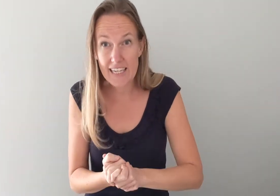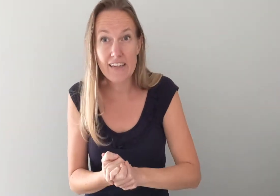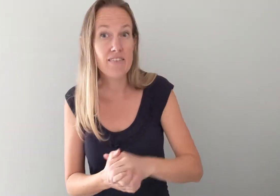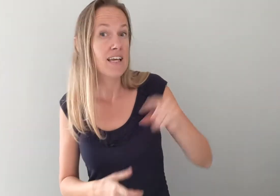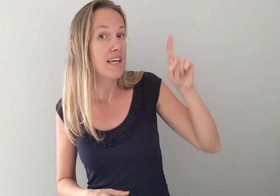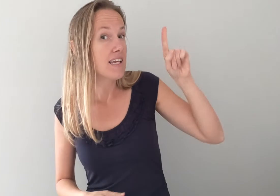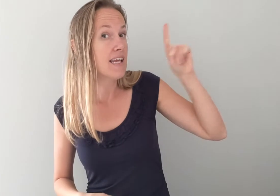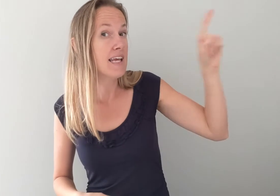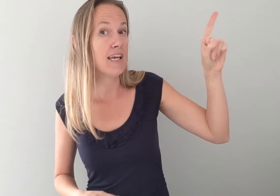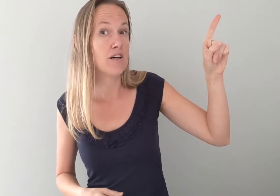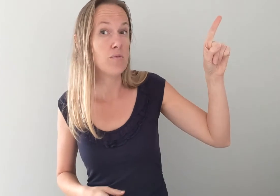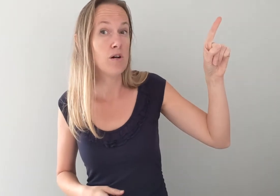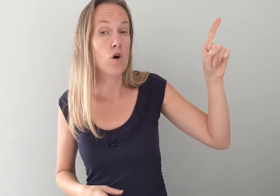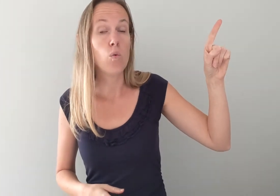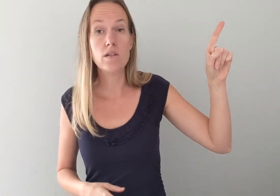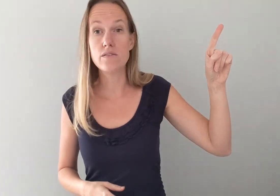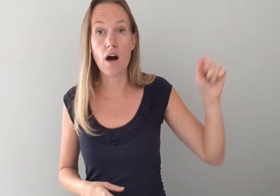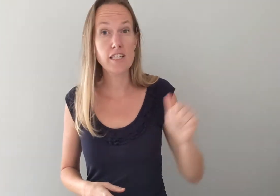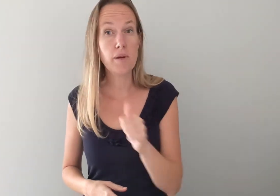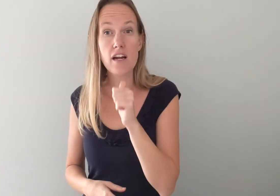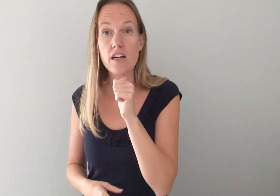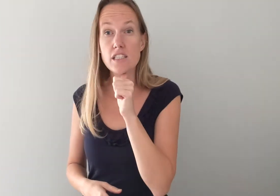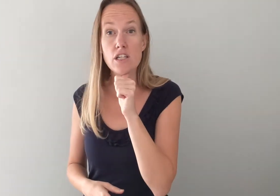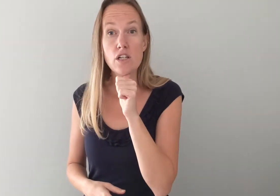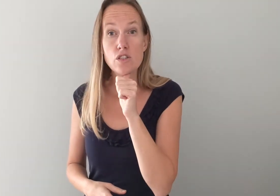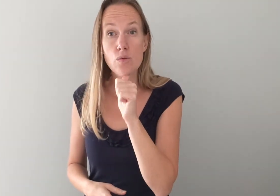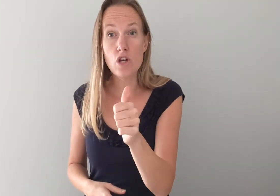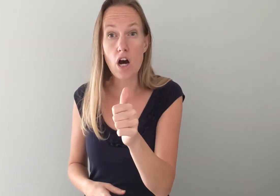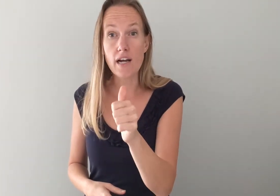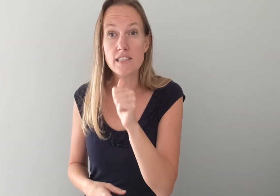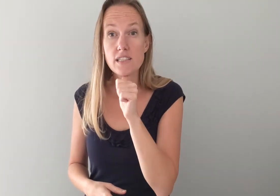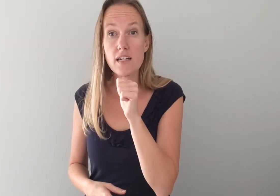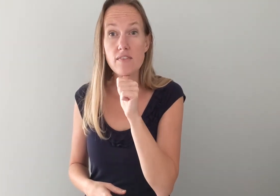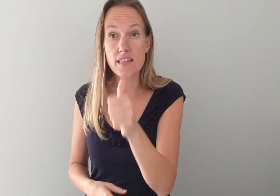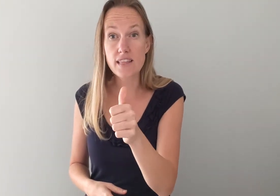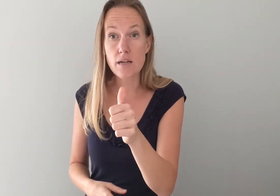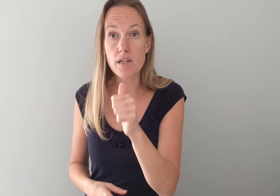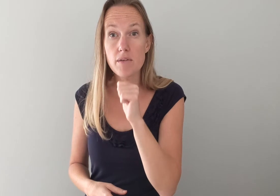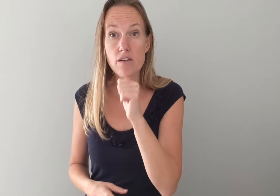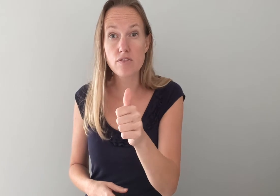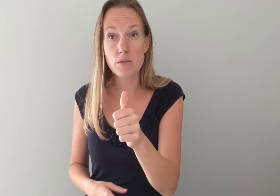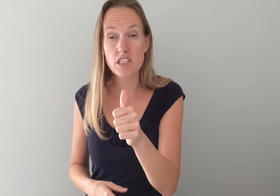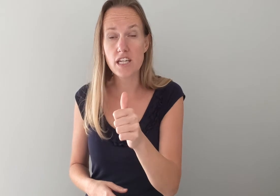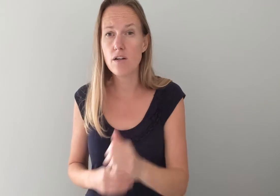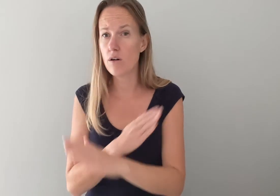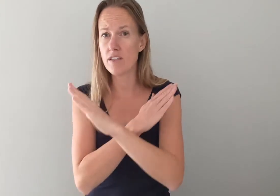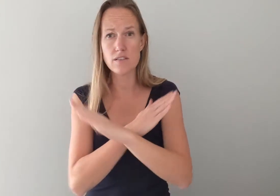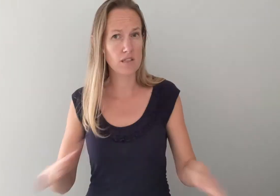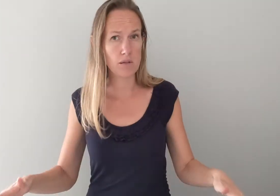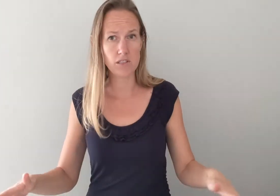Believe in him will not perish. So not, kind of a thumb coming out from your chin, or I've also seen people just go